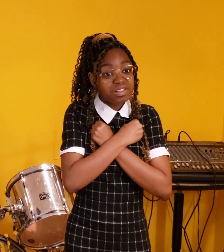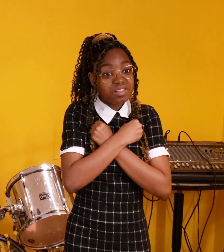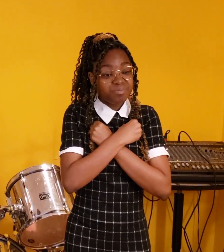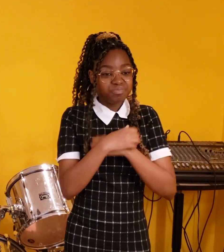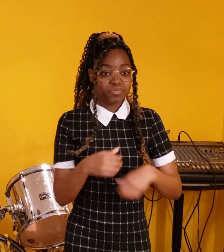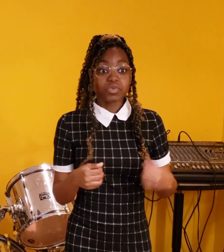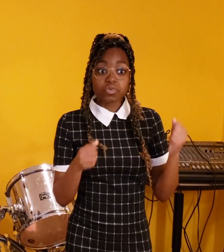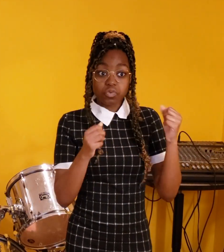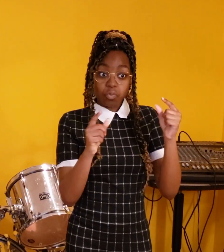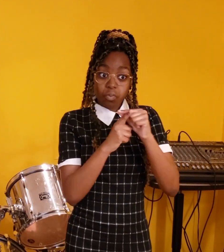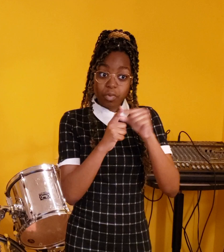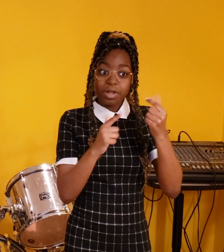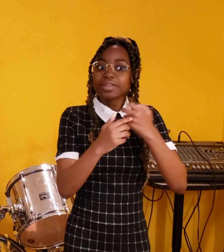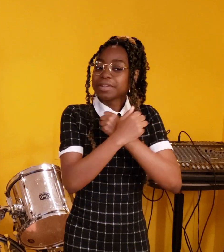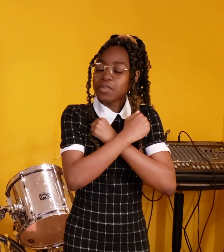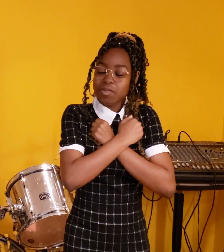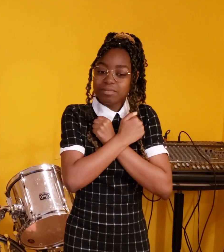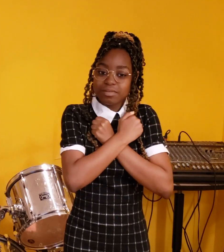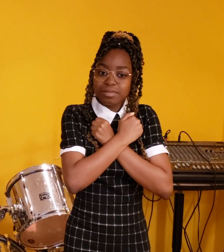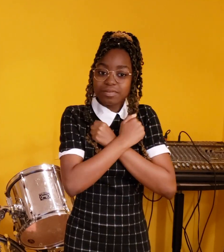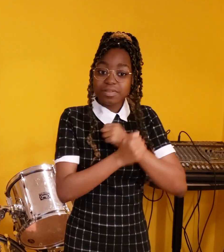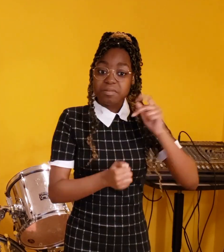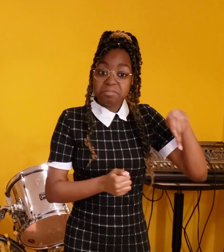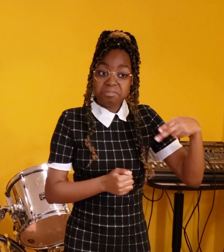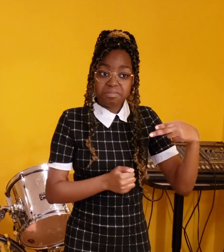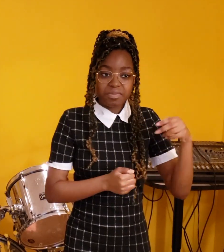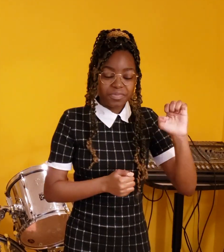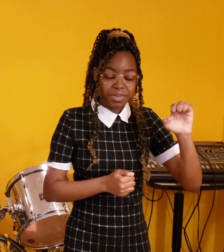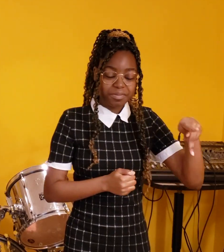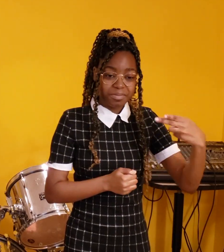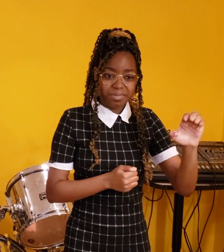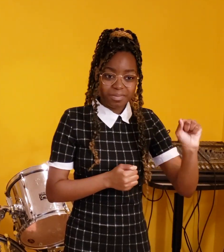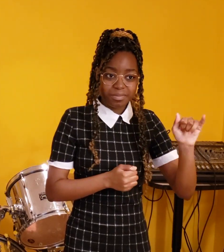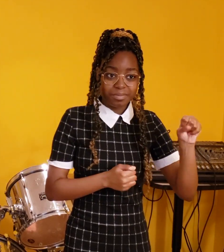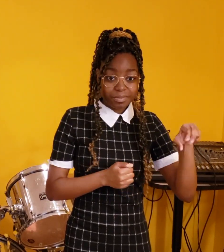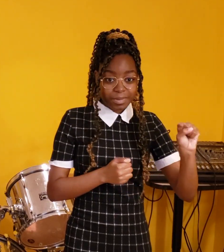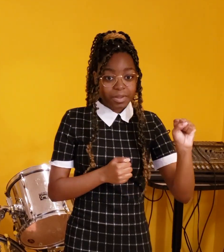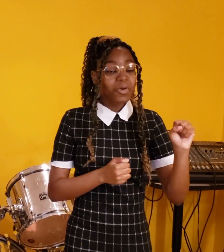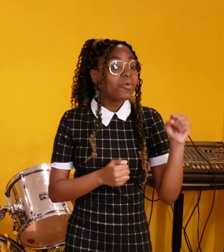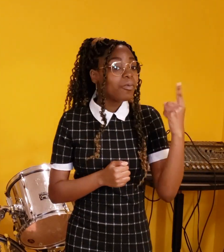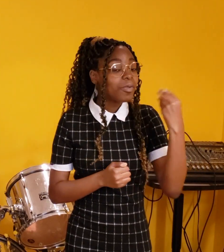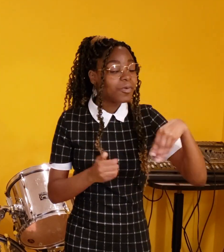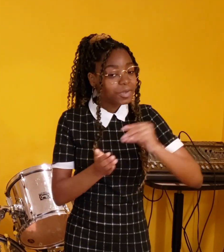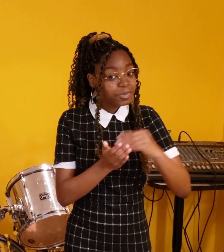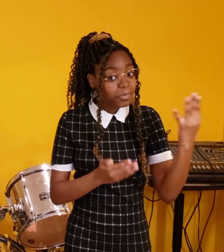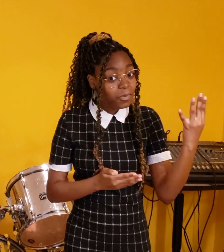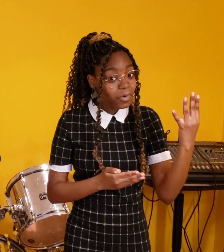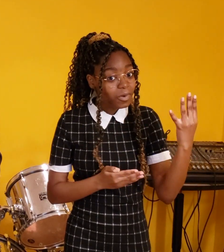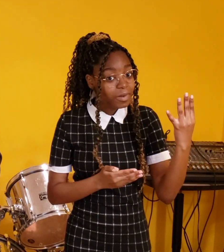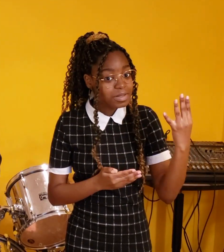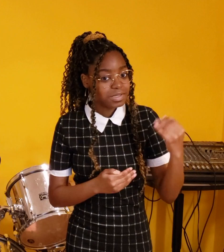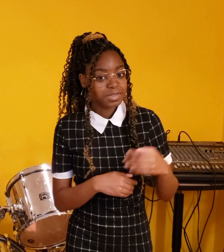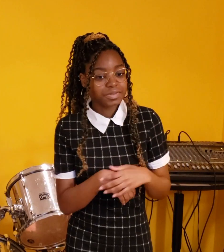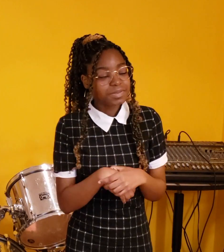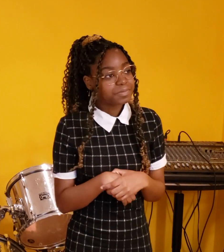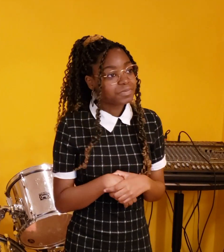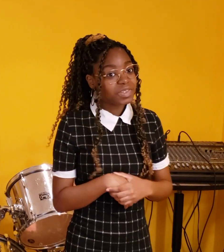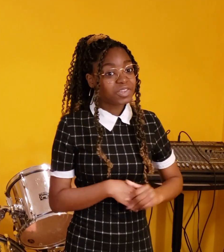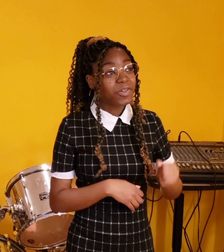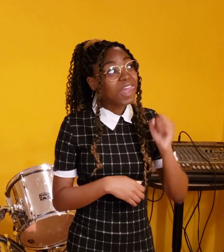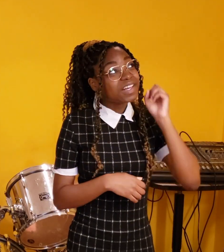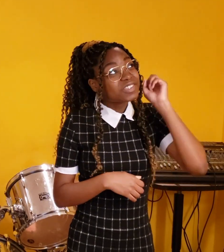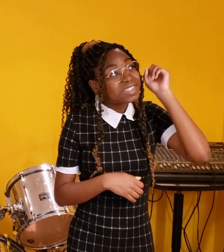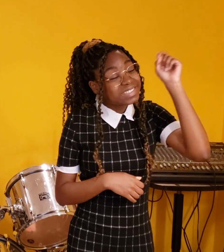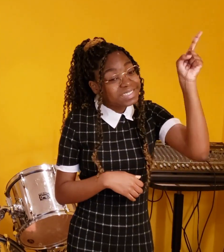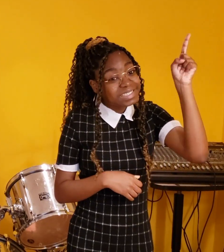Again, Ephesians 1:4. It says again, I'm going to read it again. It says, "According as he has given, as he has